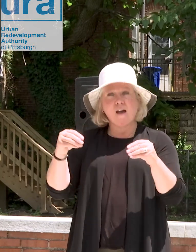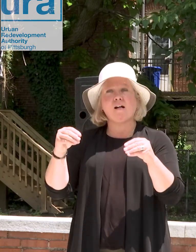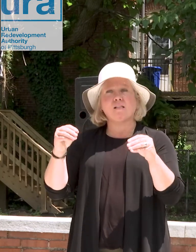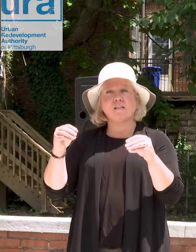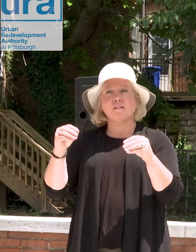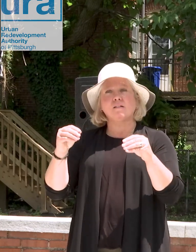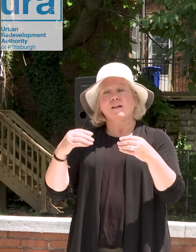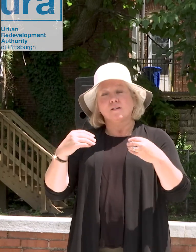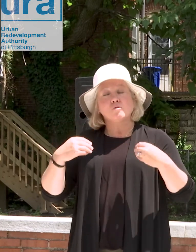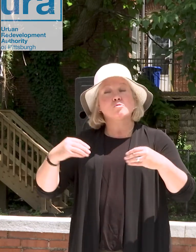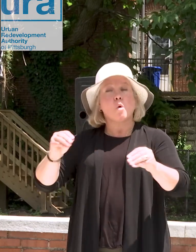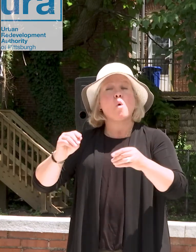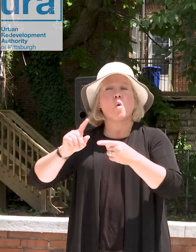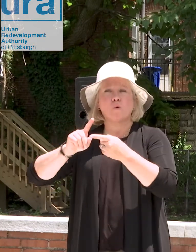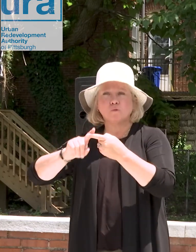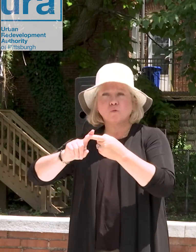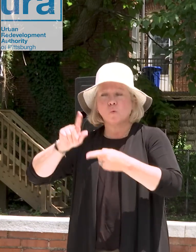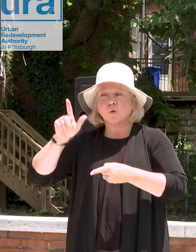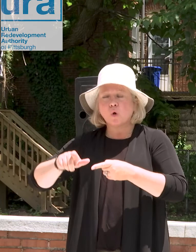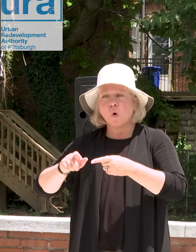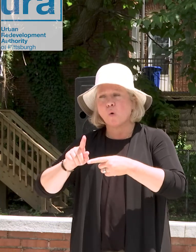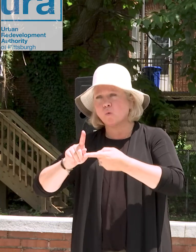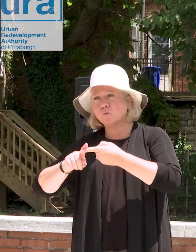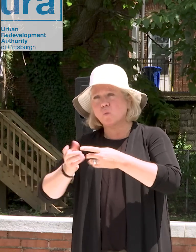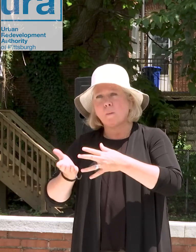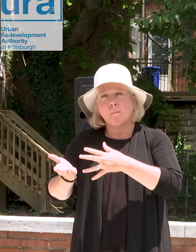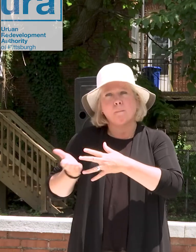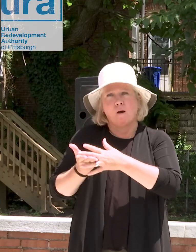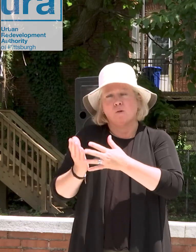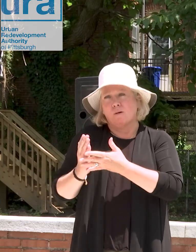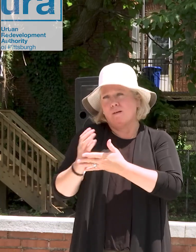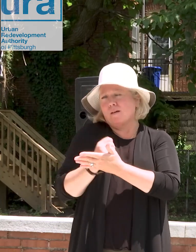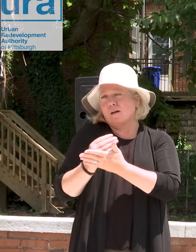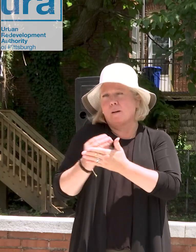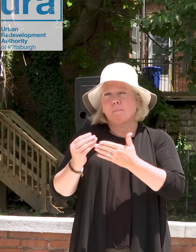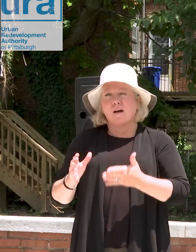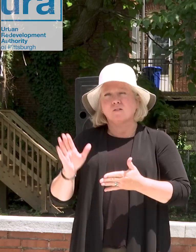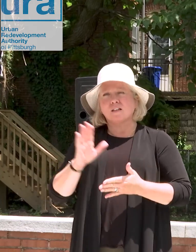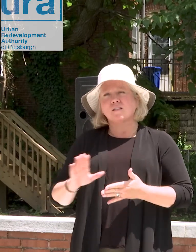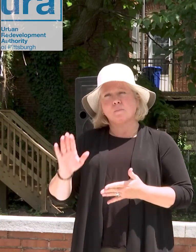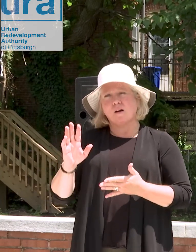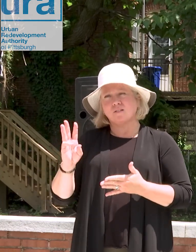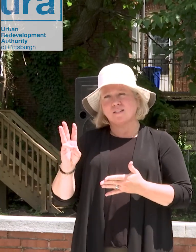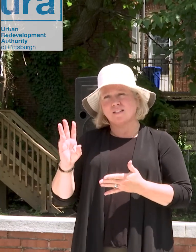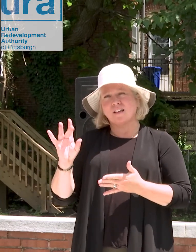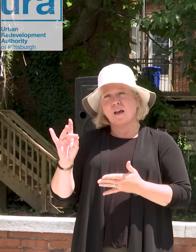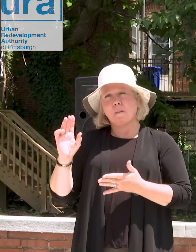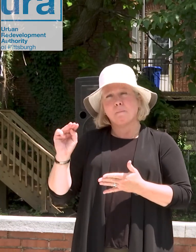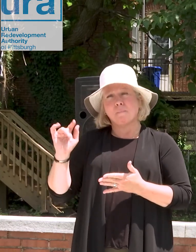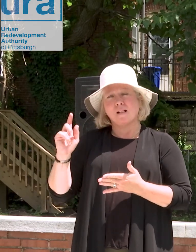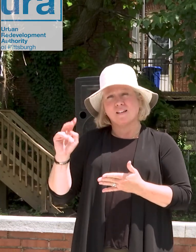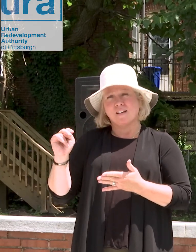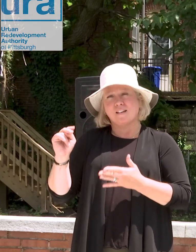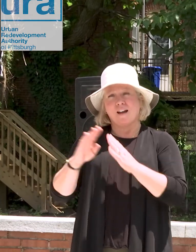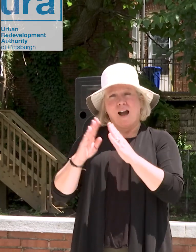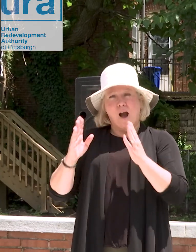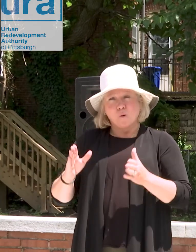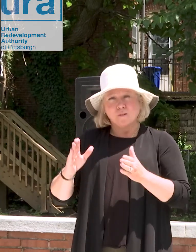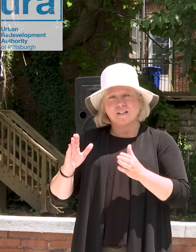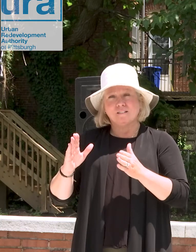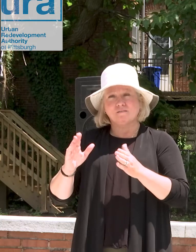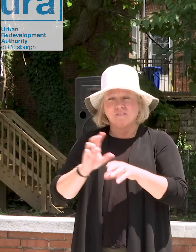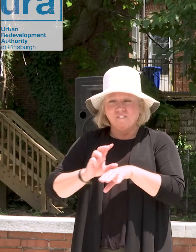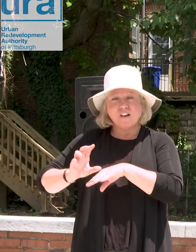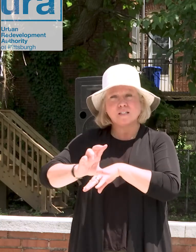to moderate income buyers. That's an investment of about $68 million of housing across Pittsburgh's neighborhoods.